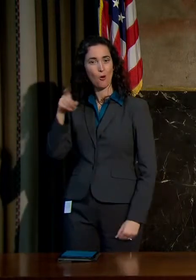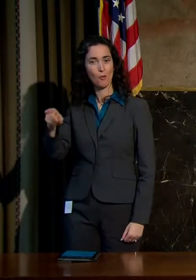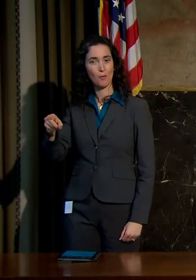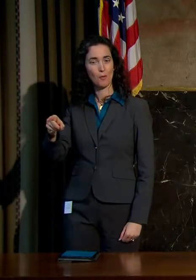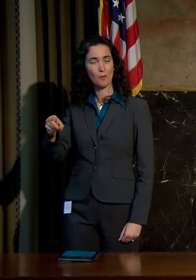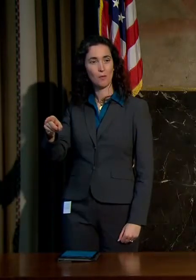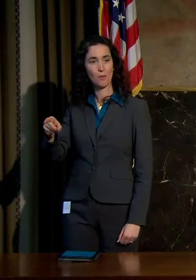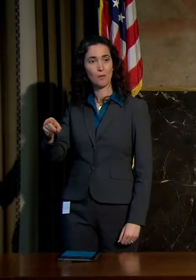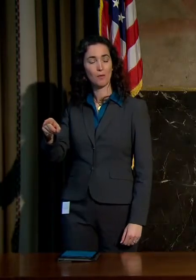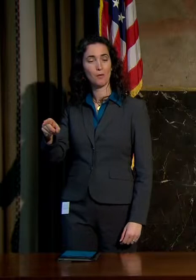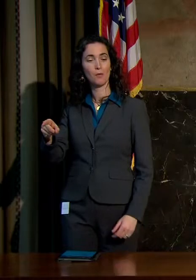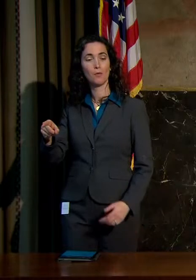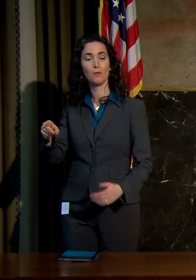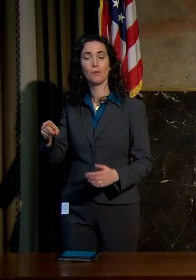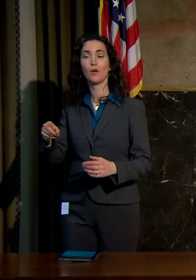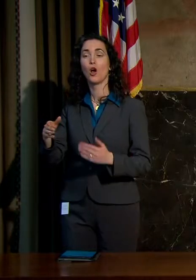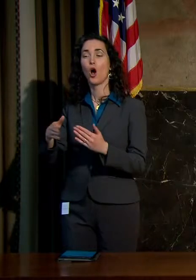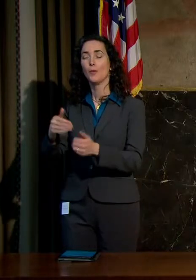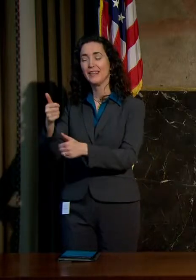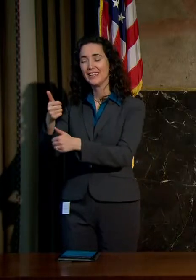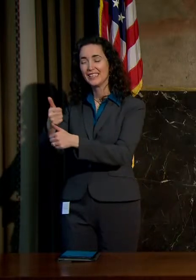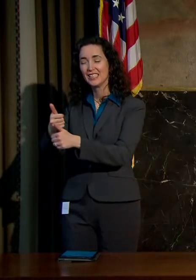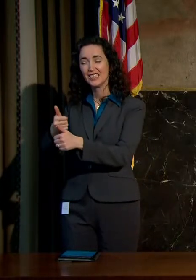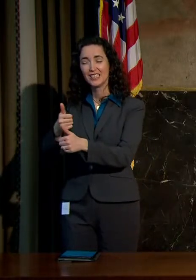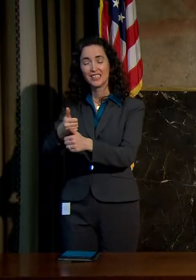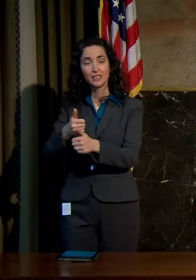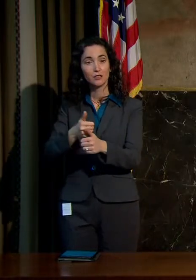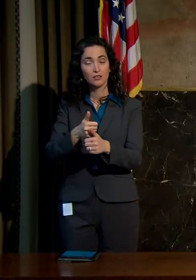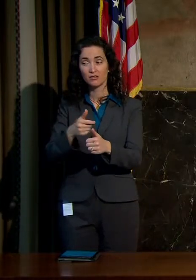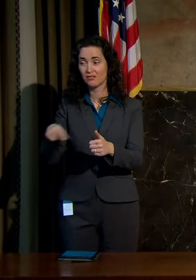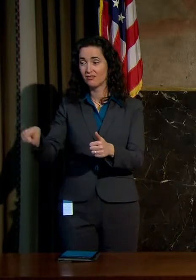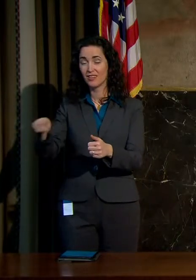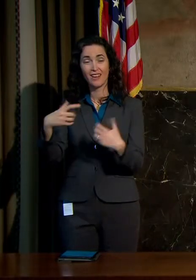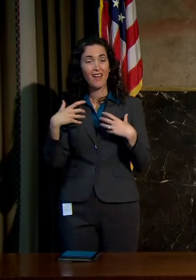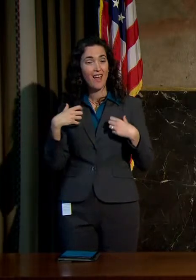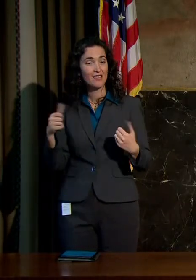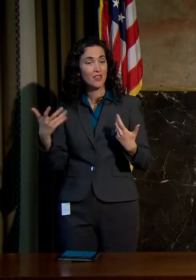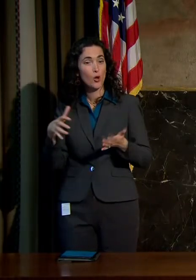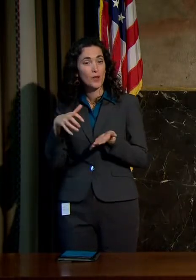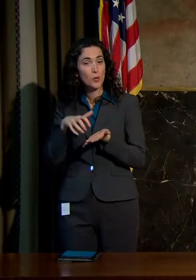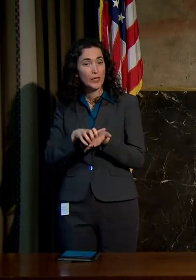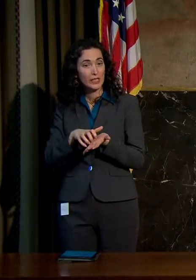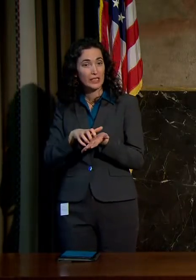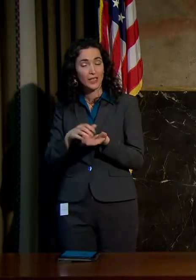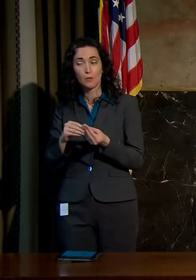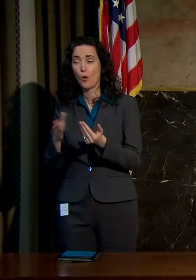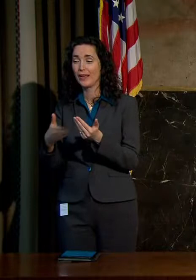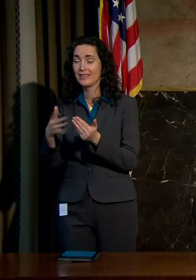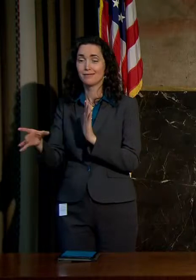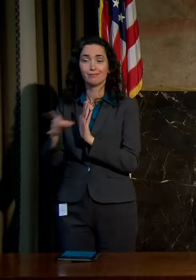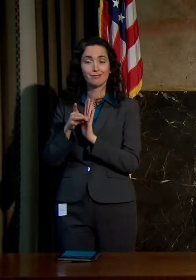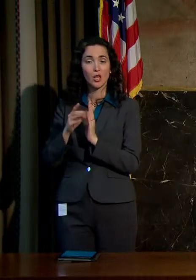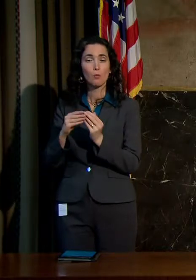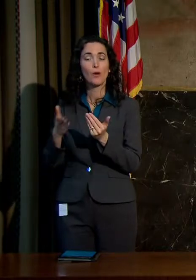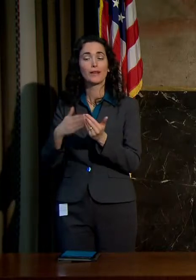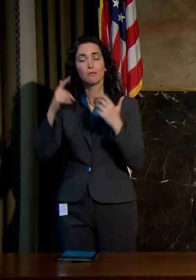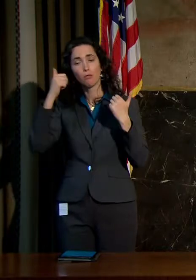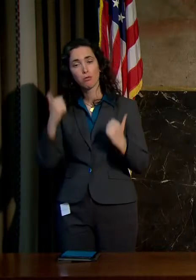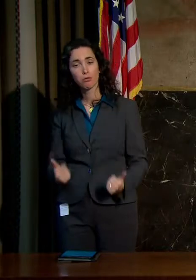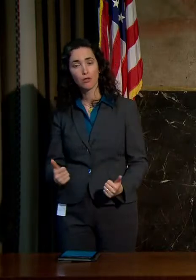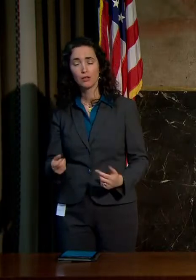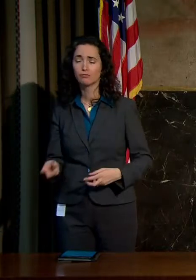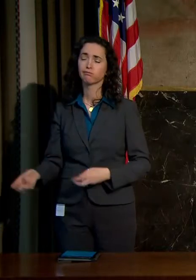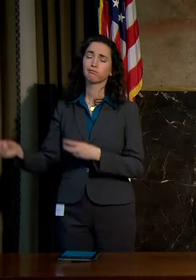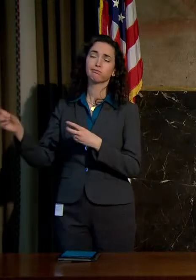that practically every one of those individuals is more vulnerable to the disease, more likely to have a severe outcome.